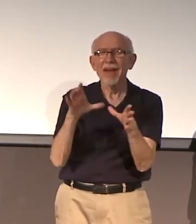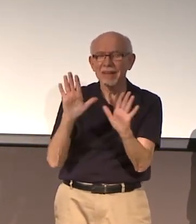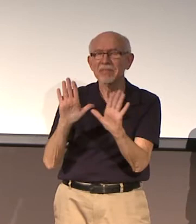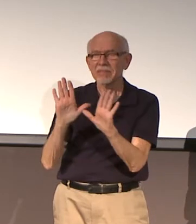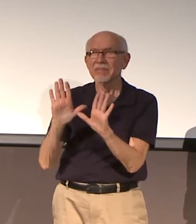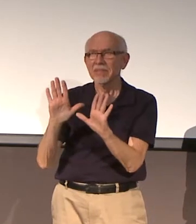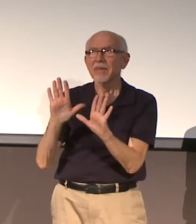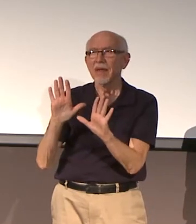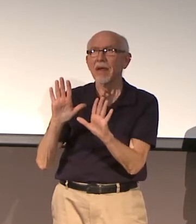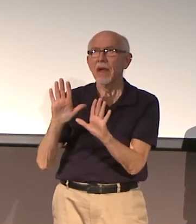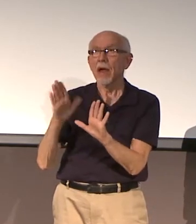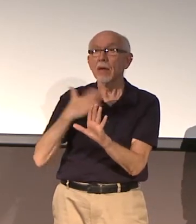clubs,